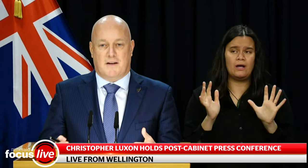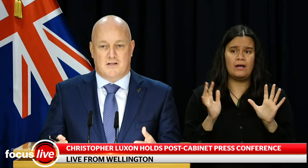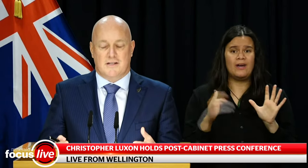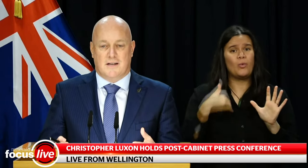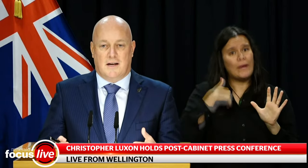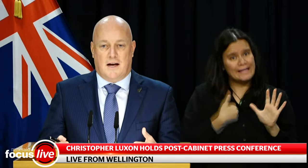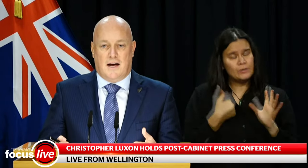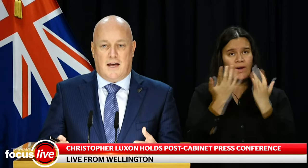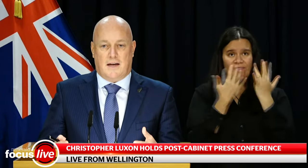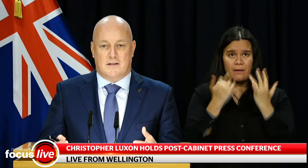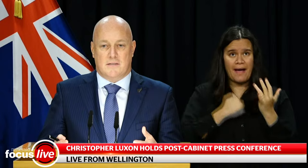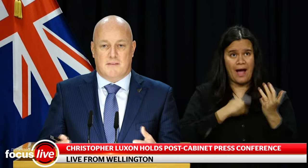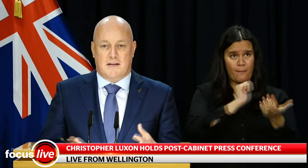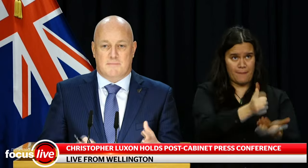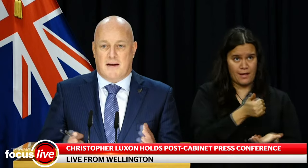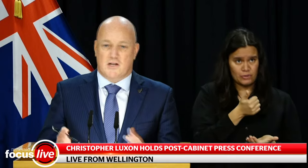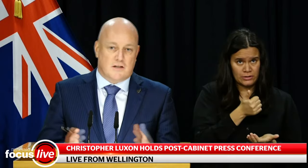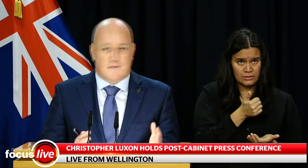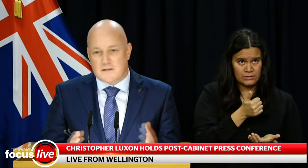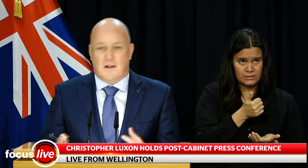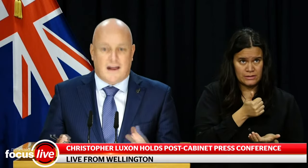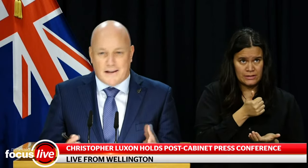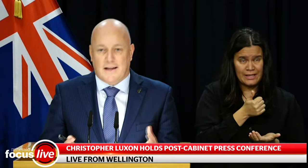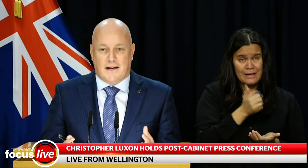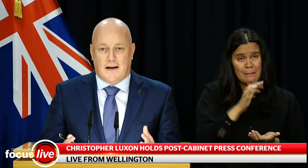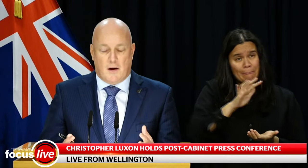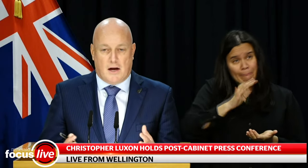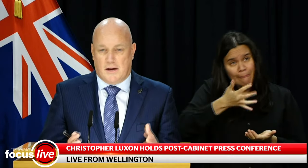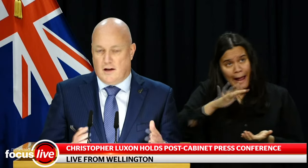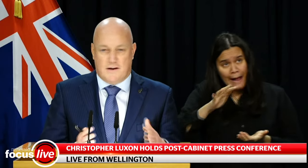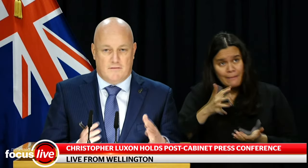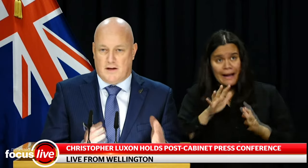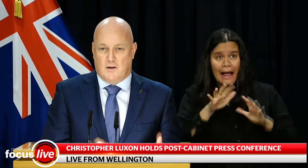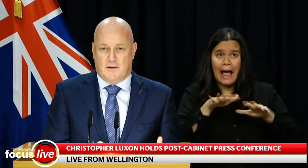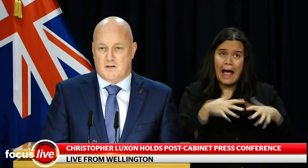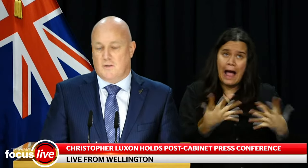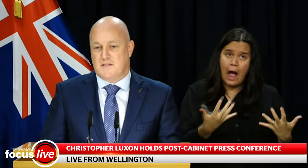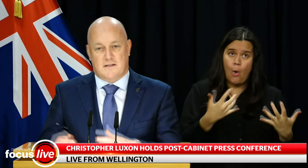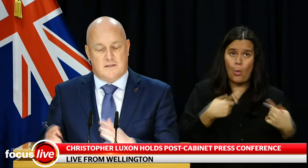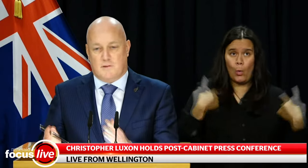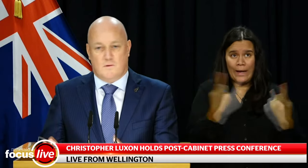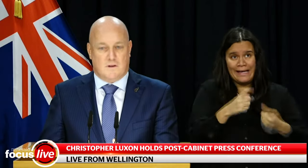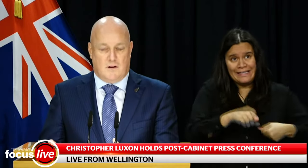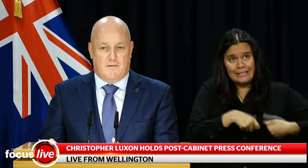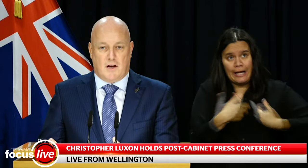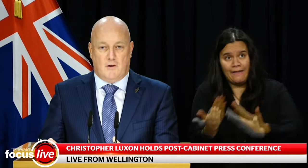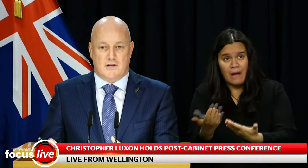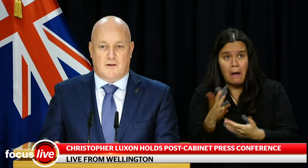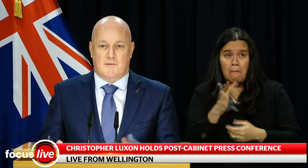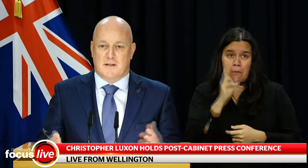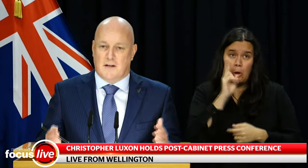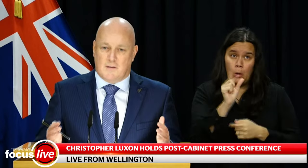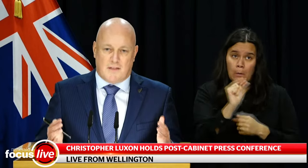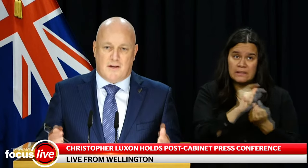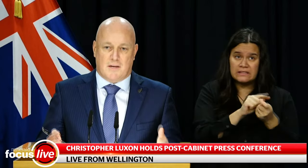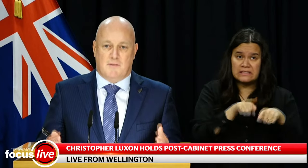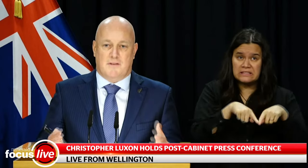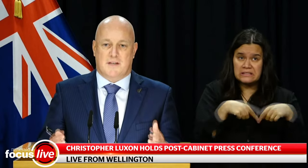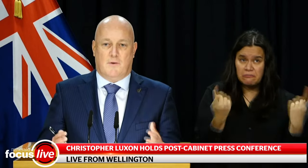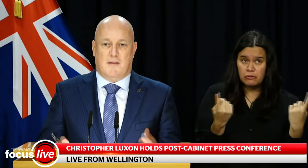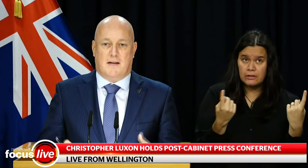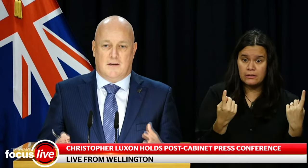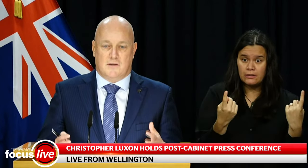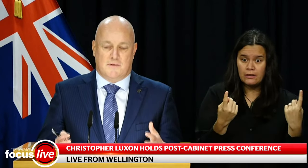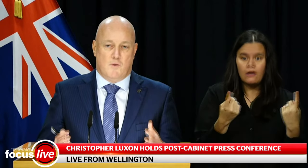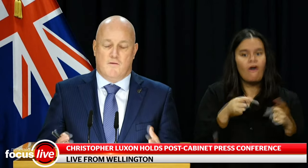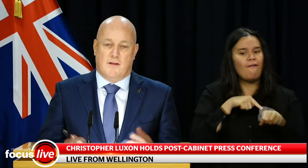back of this budget, and the means may shift slightly in light of the economic circumstances, but also in light of coalition agreements. But the commitments